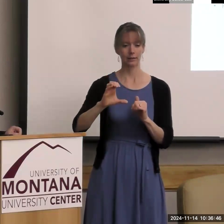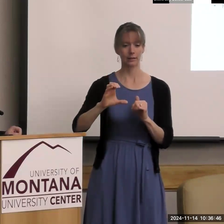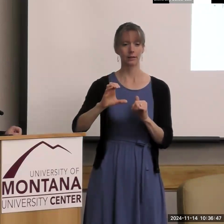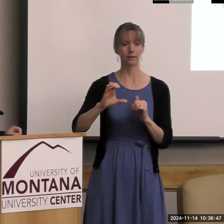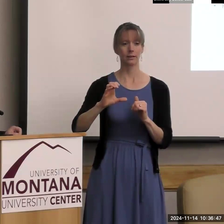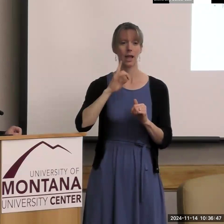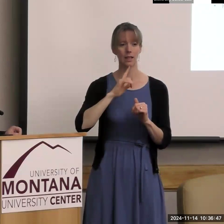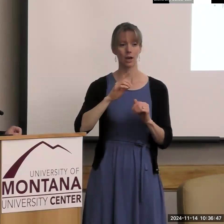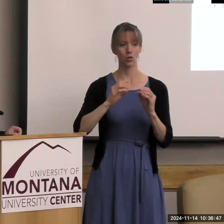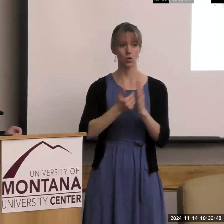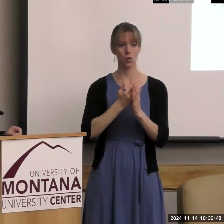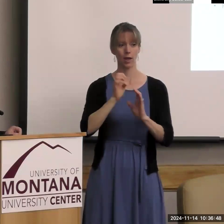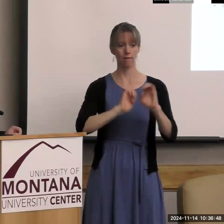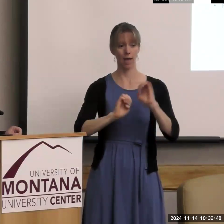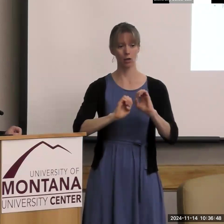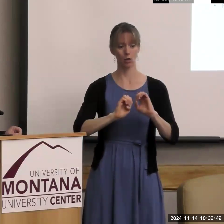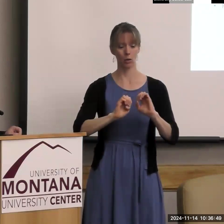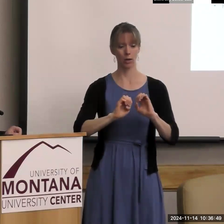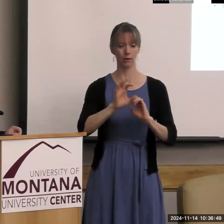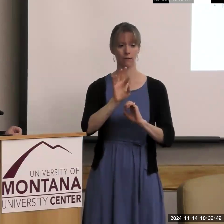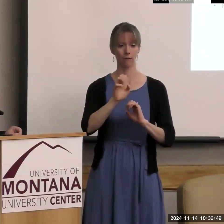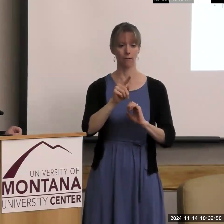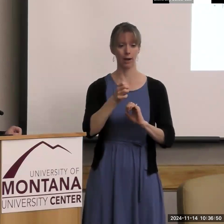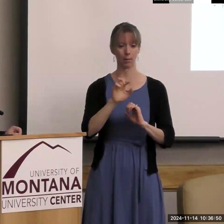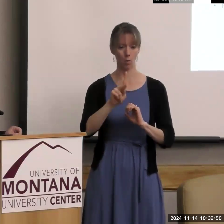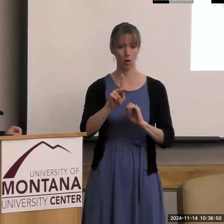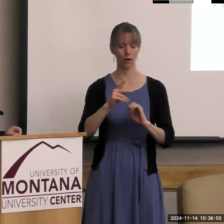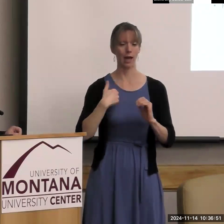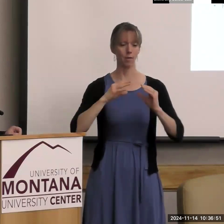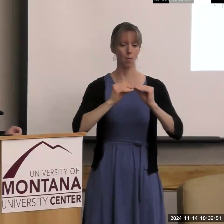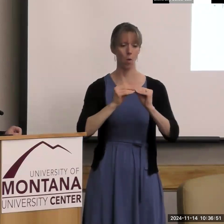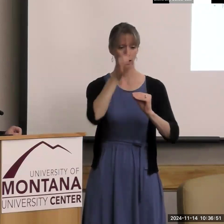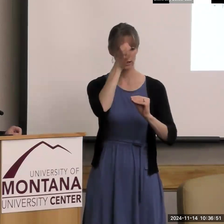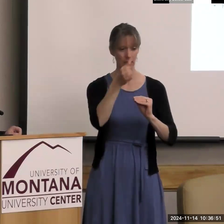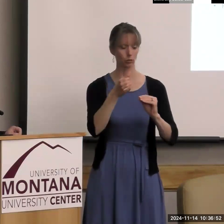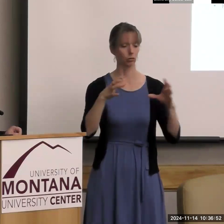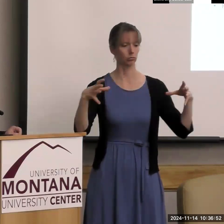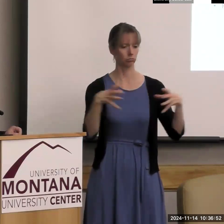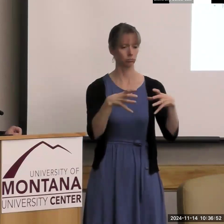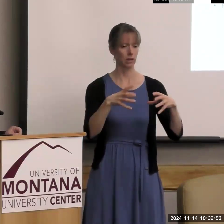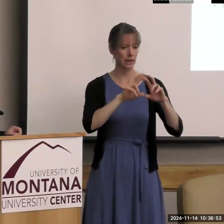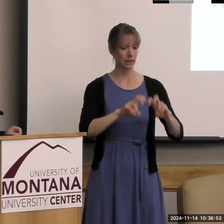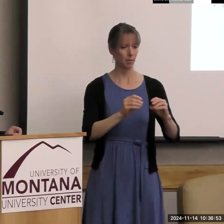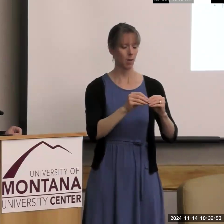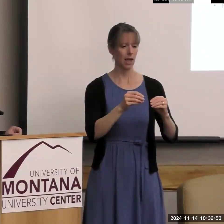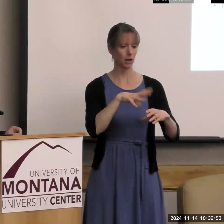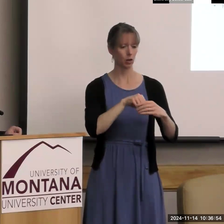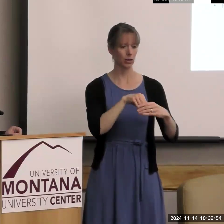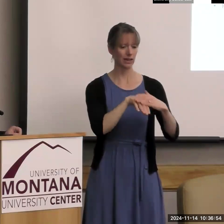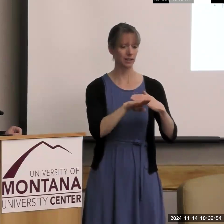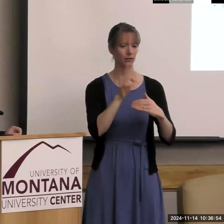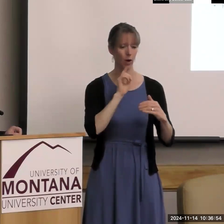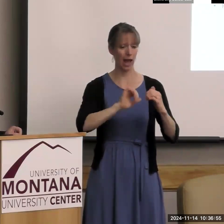evaluation framework about emphasizing more contextual assessment and inclusion of accessibility in reviewing